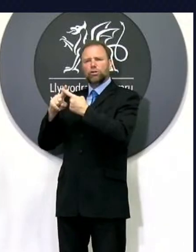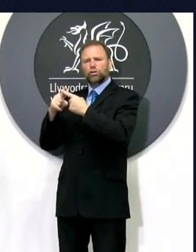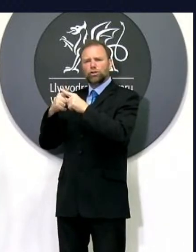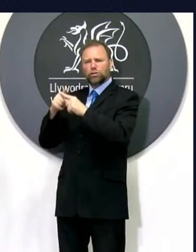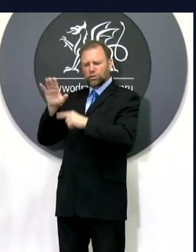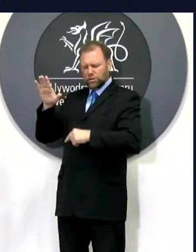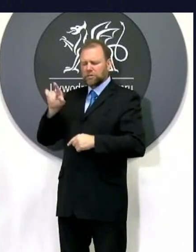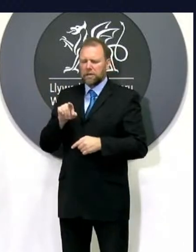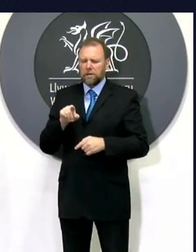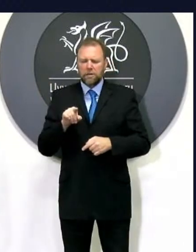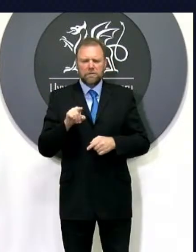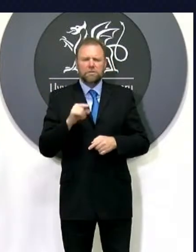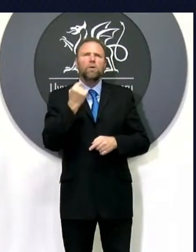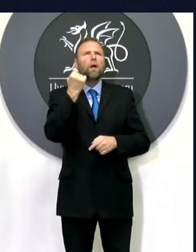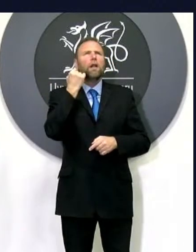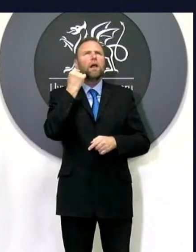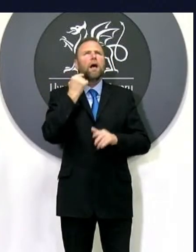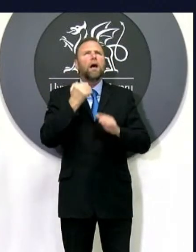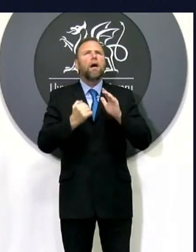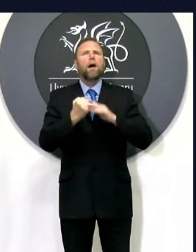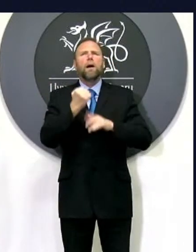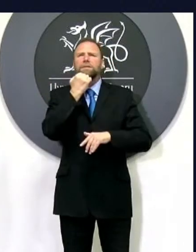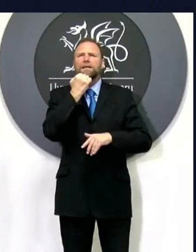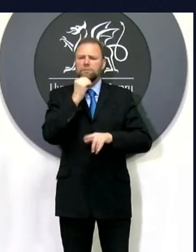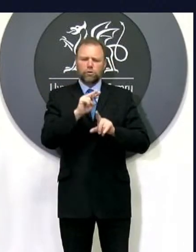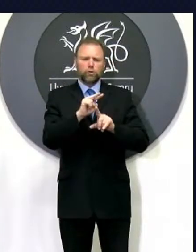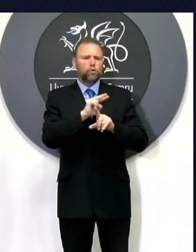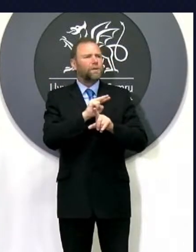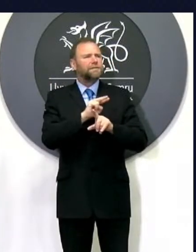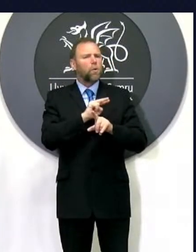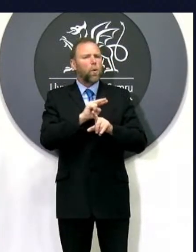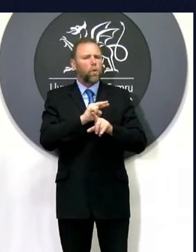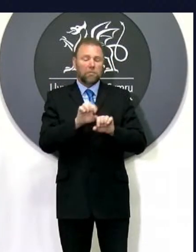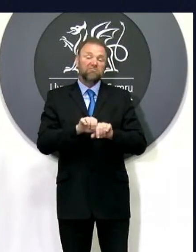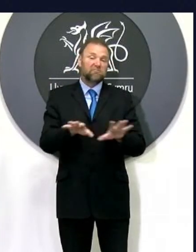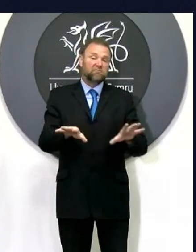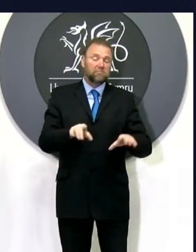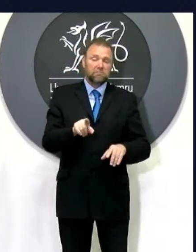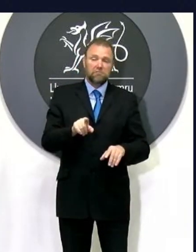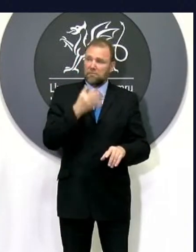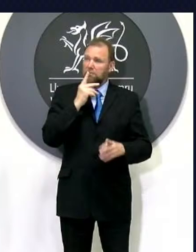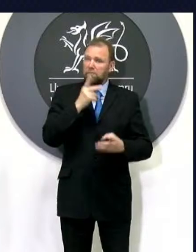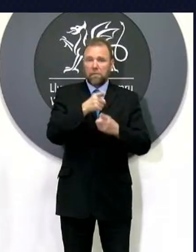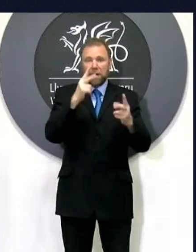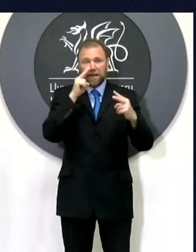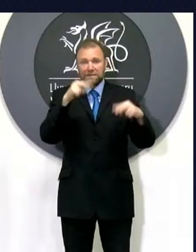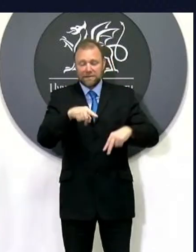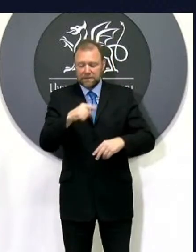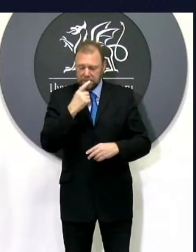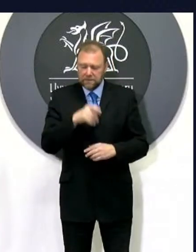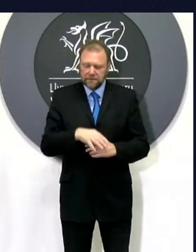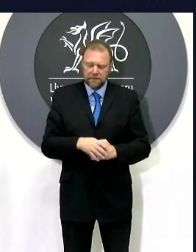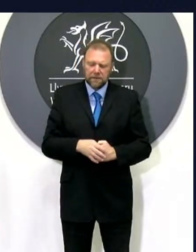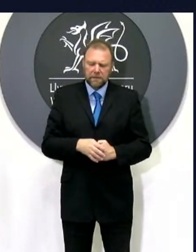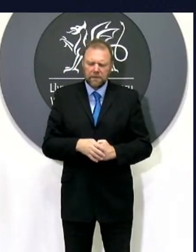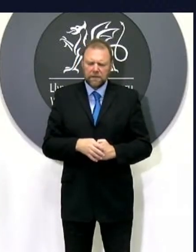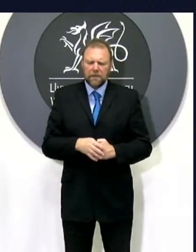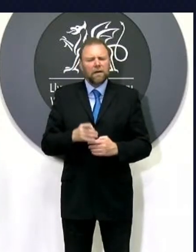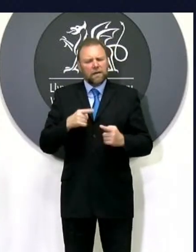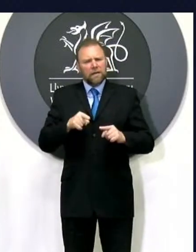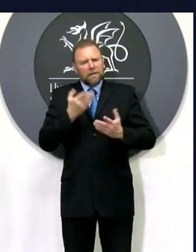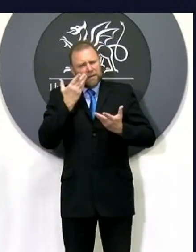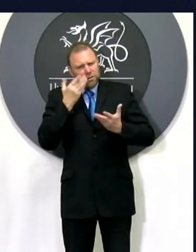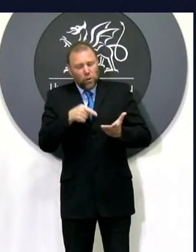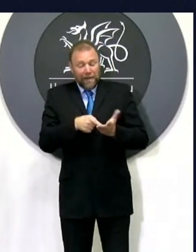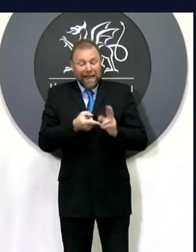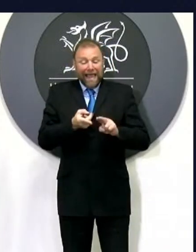We last updated that about 2 weeks ago, and that's in the public domain now. And what it does show is that if we unlock things too quickly,